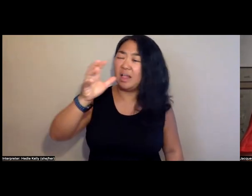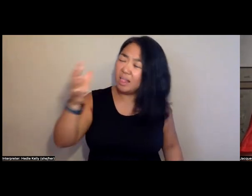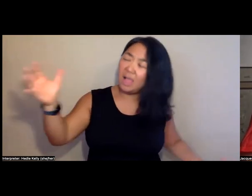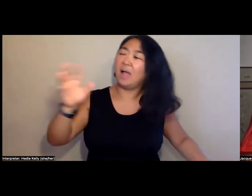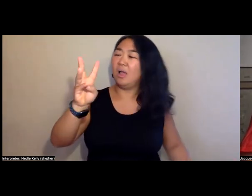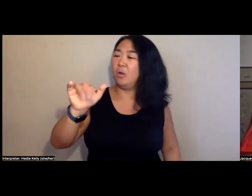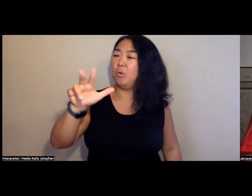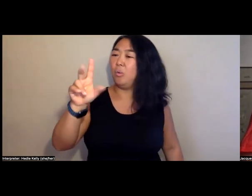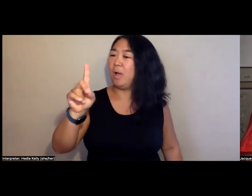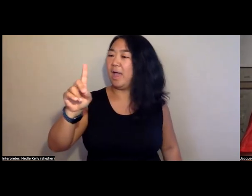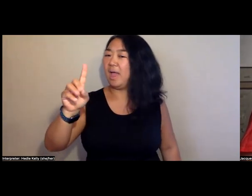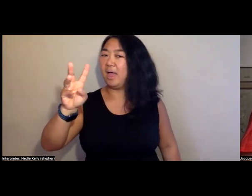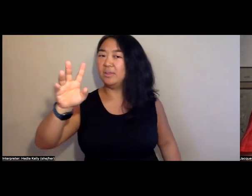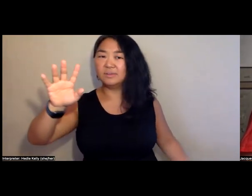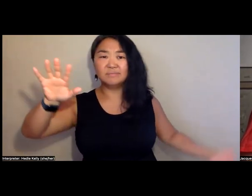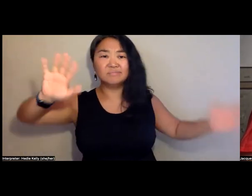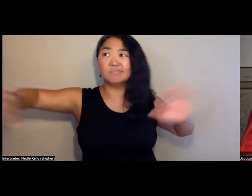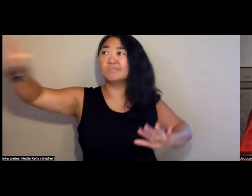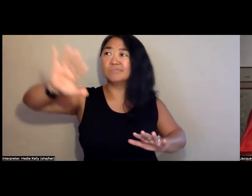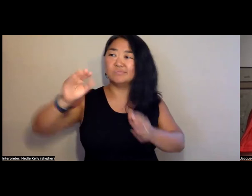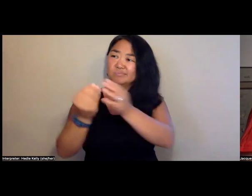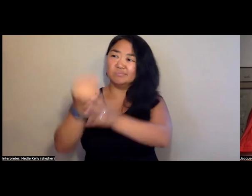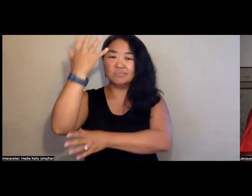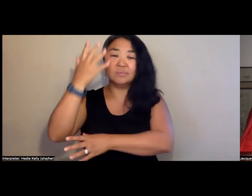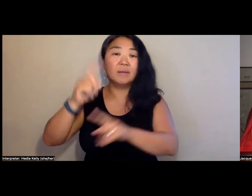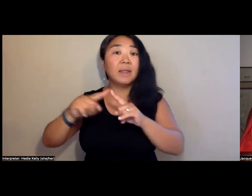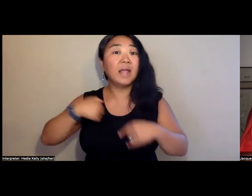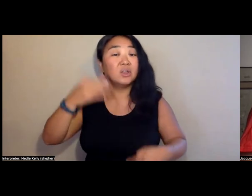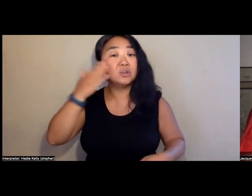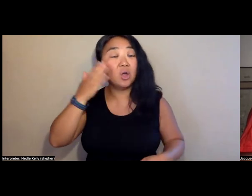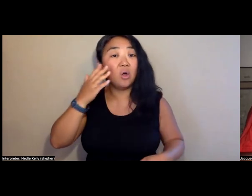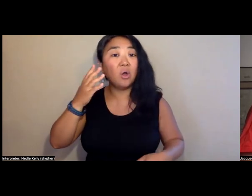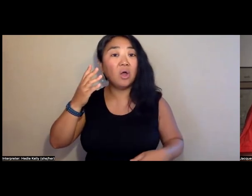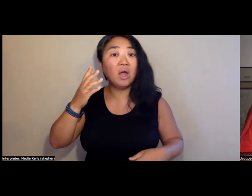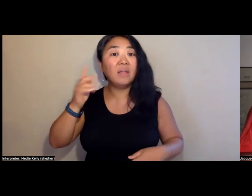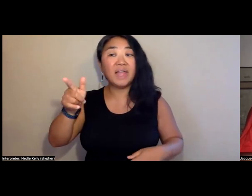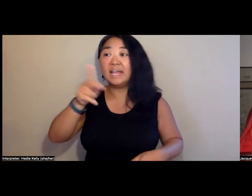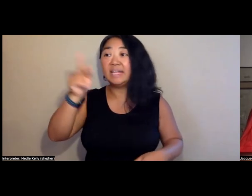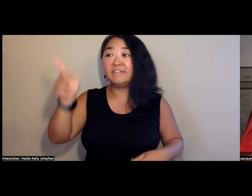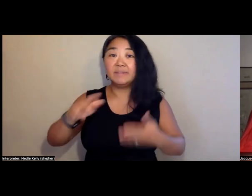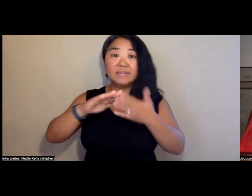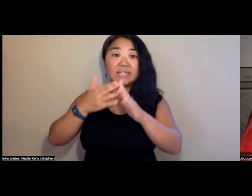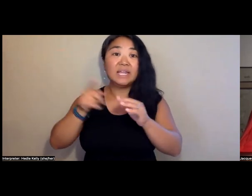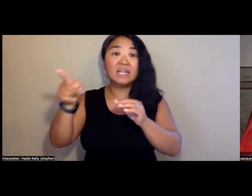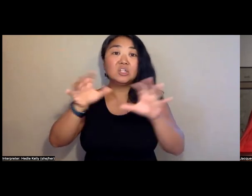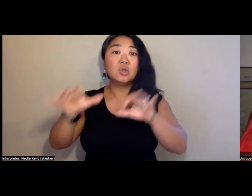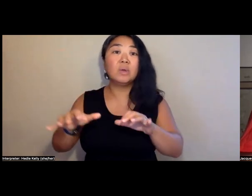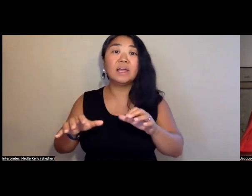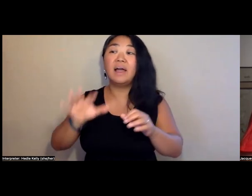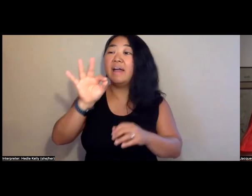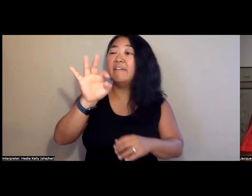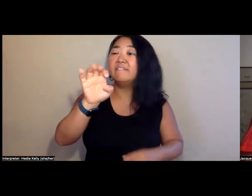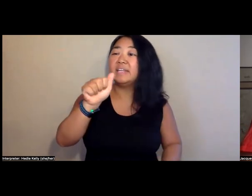but I happen to know that I was on a call. The city is doing a feasibility study to develop